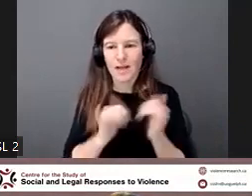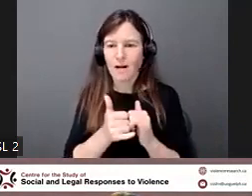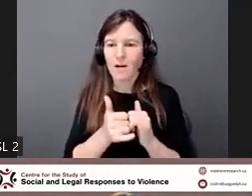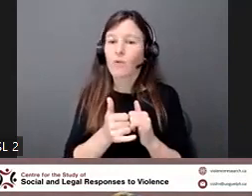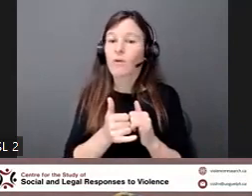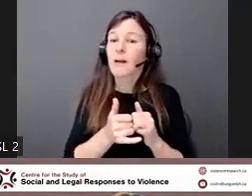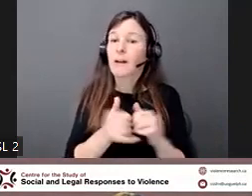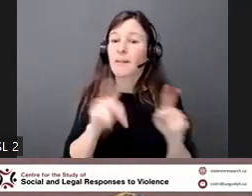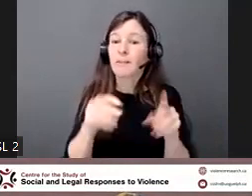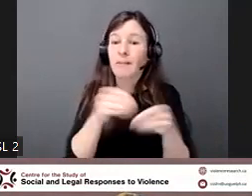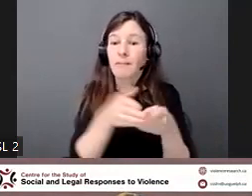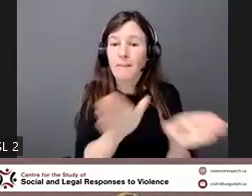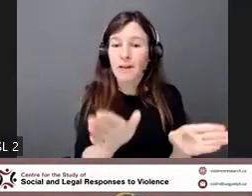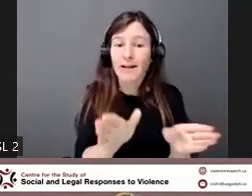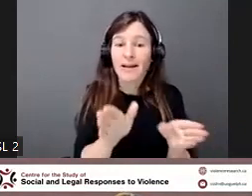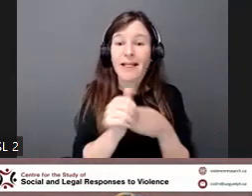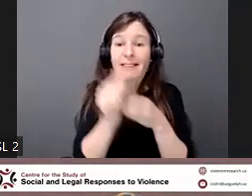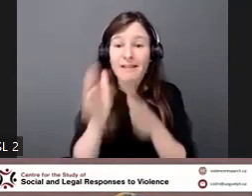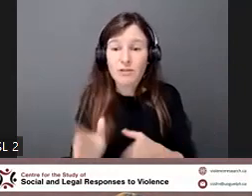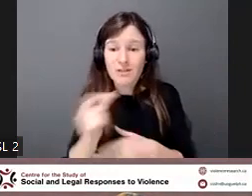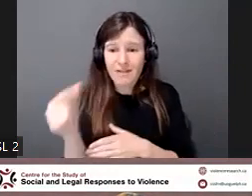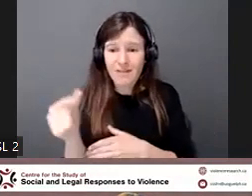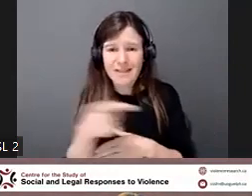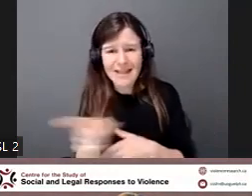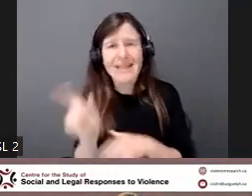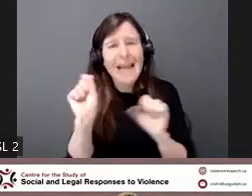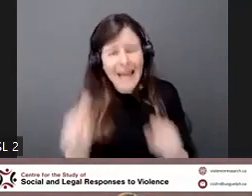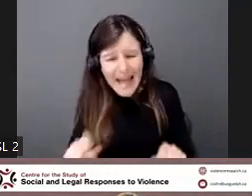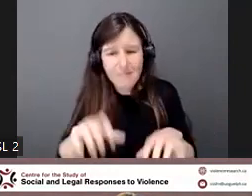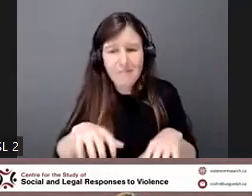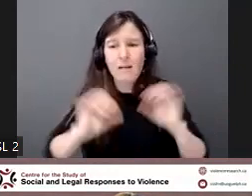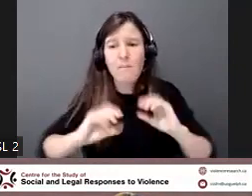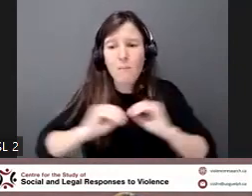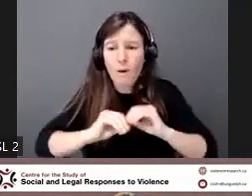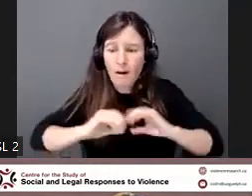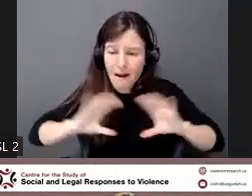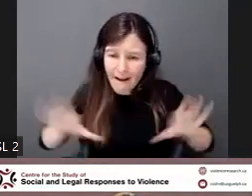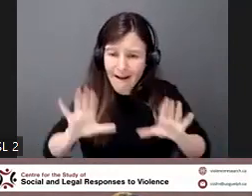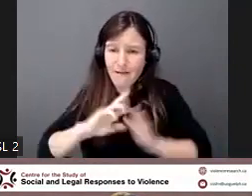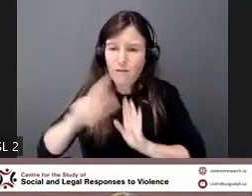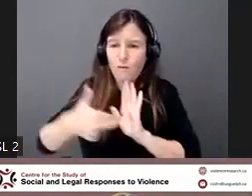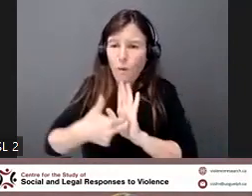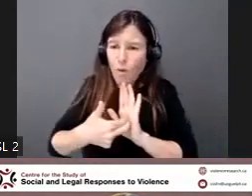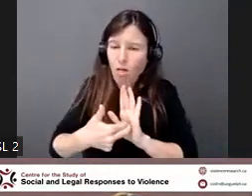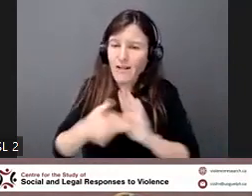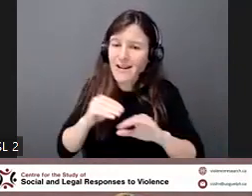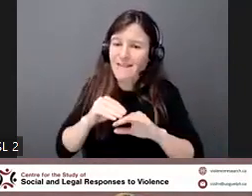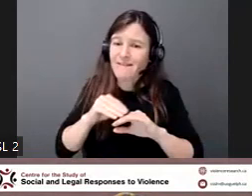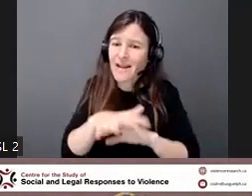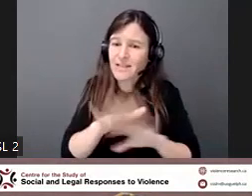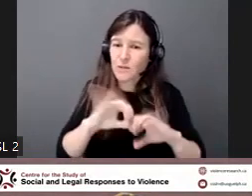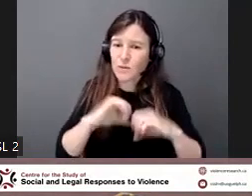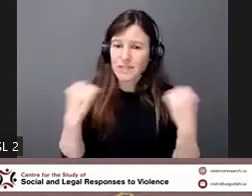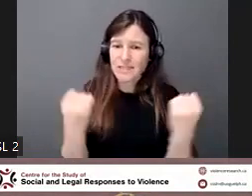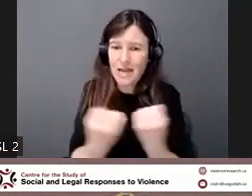willing, could play a much more active role in determining society's ability and capacity to